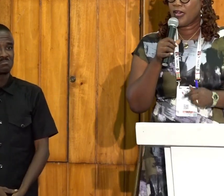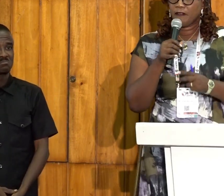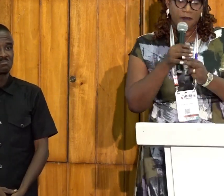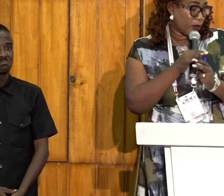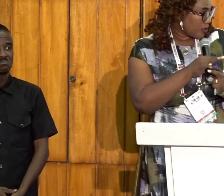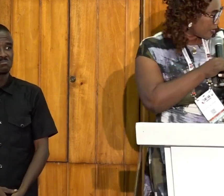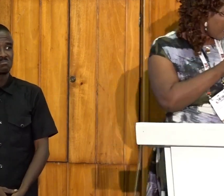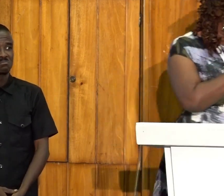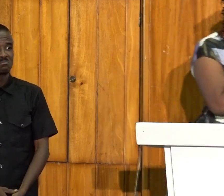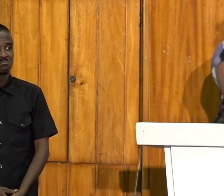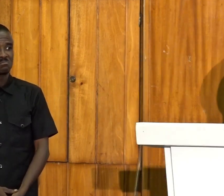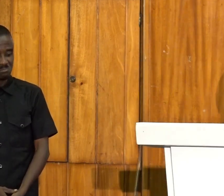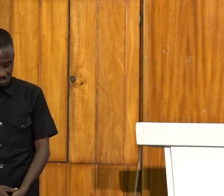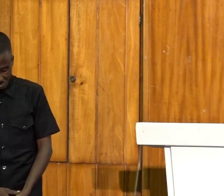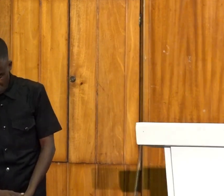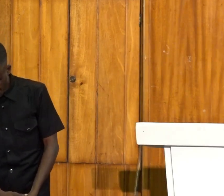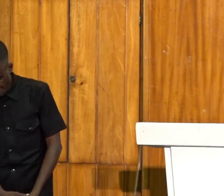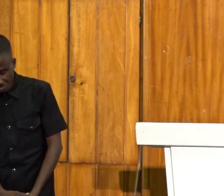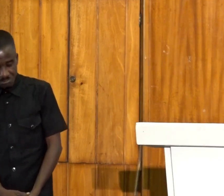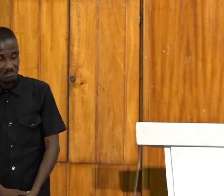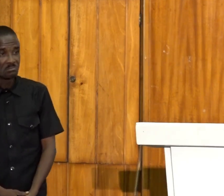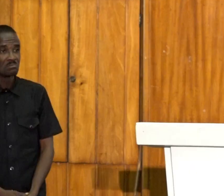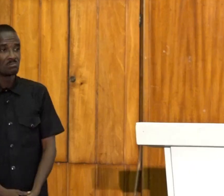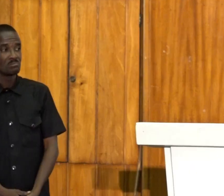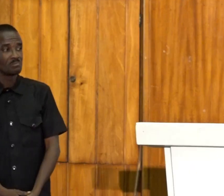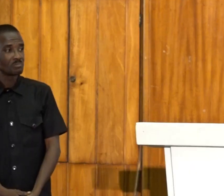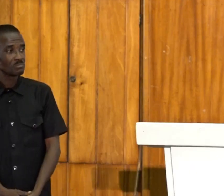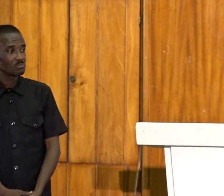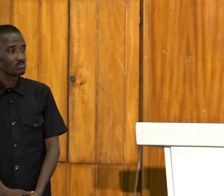Can I have a volunteer, please?